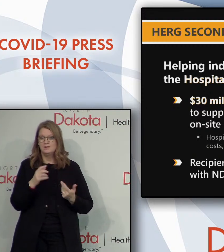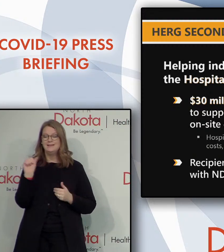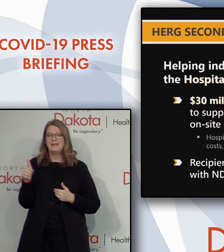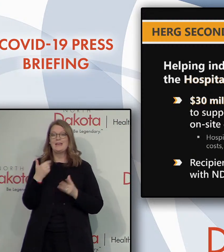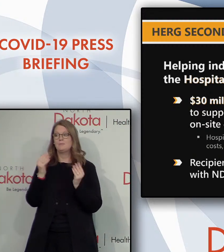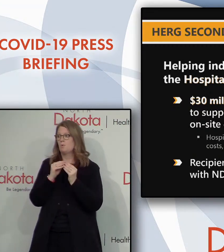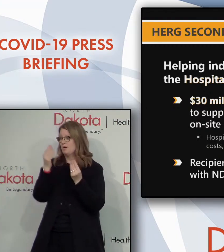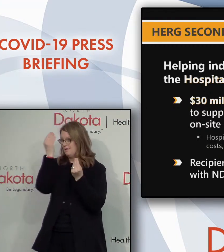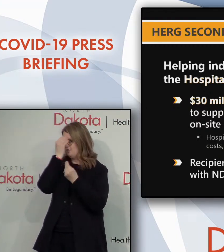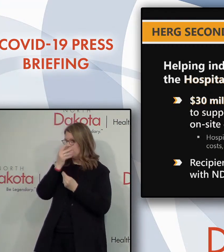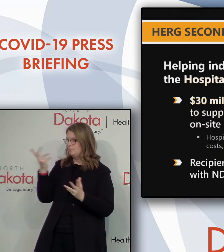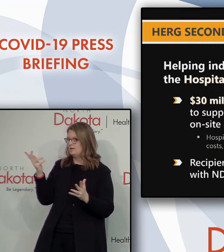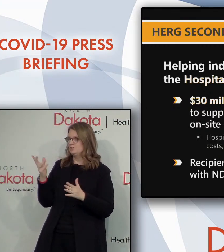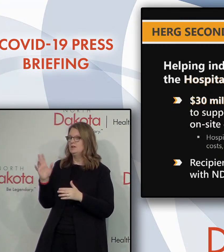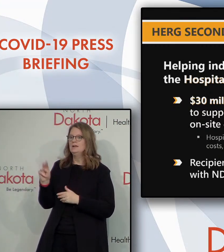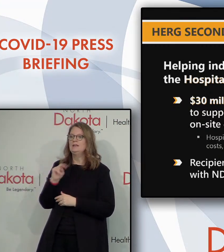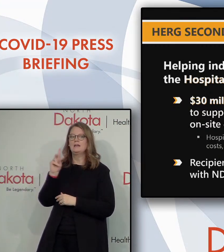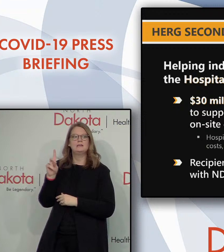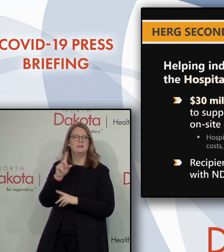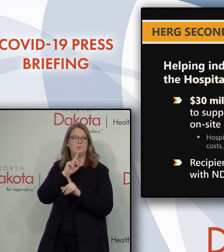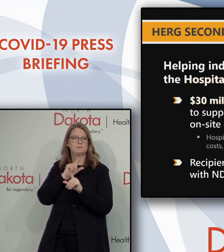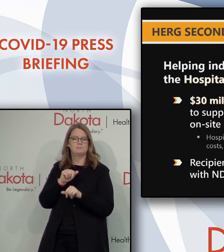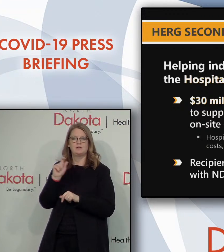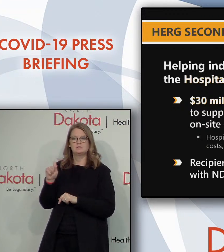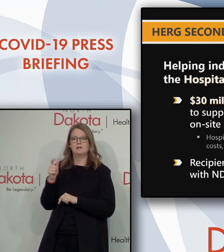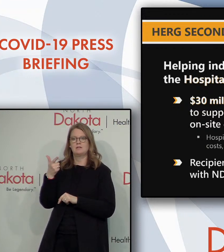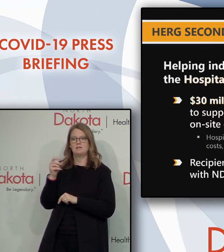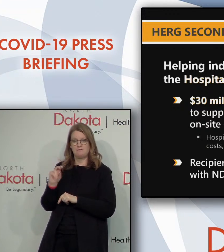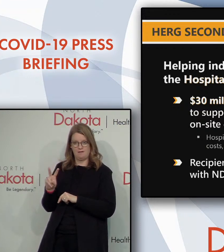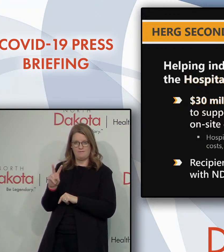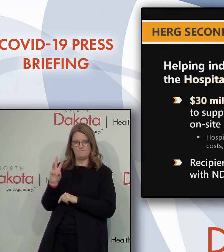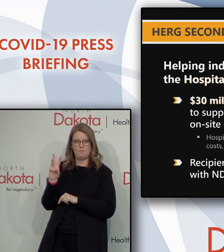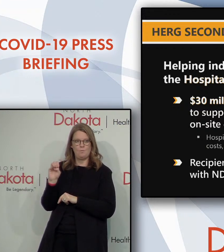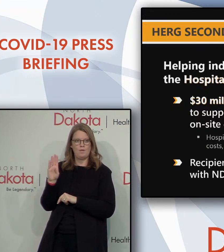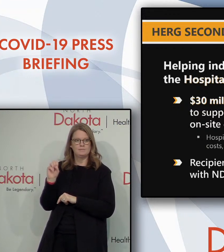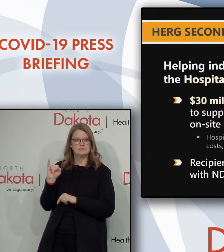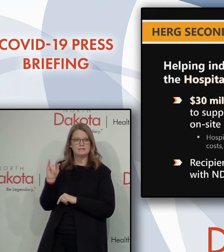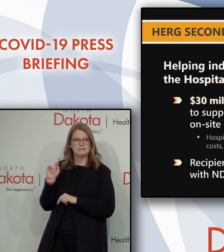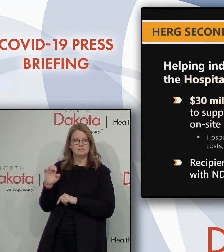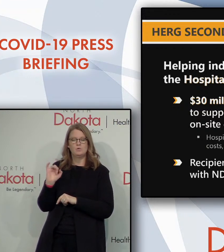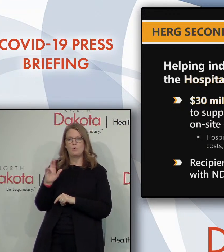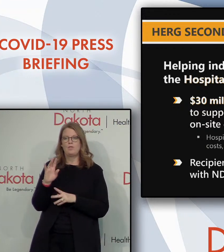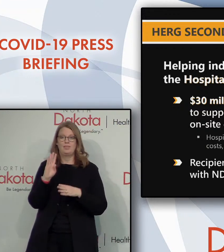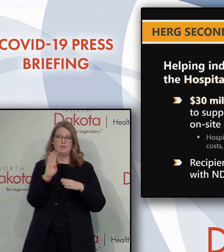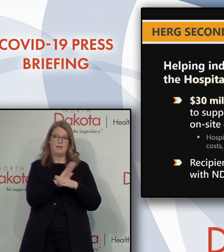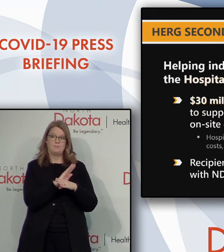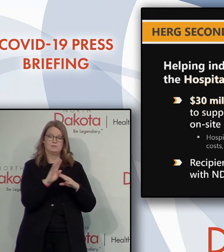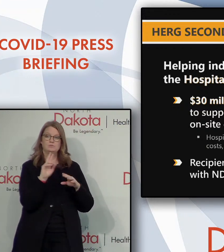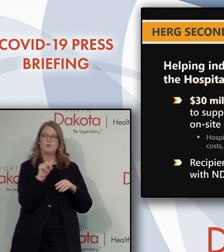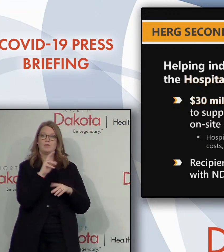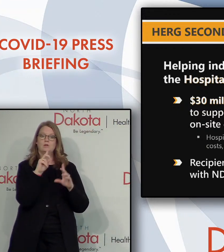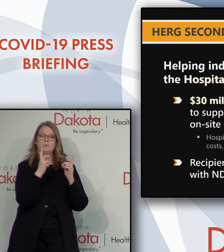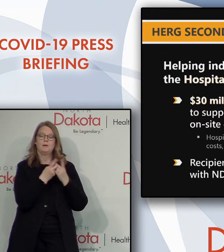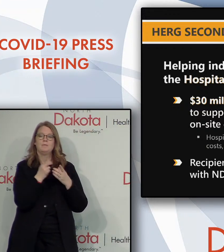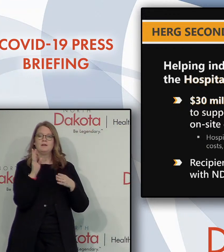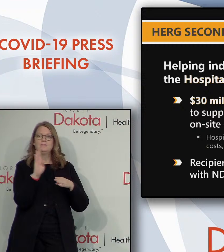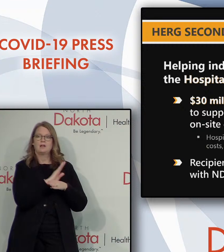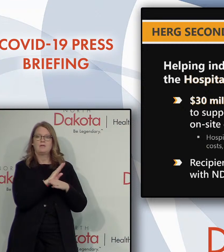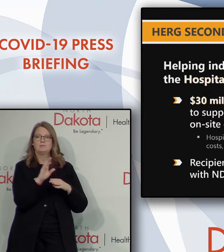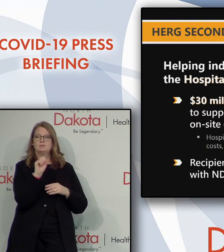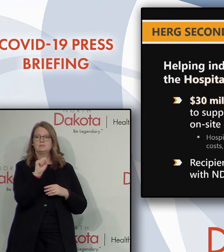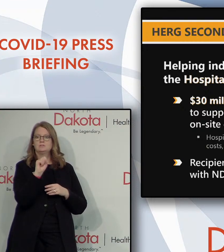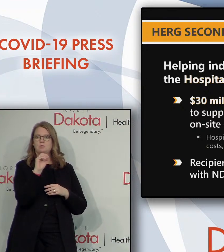program is available at the ndresponse.gov website or the Commerce Department, North Dakota Department of Commerce